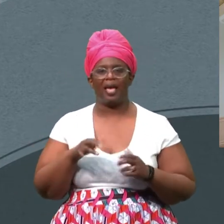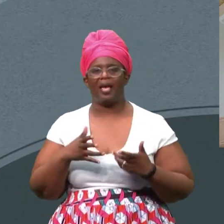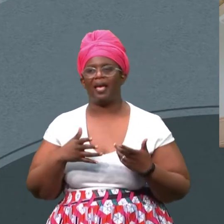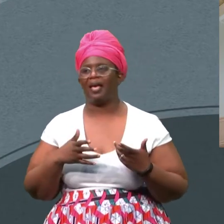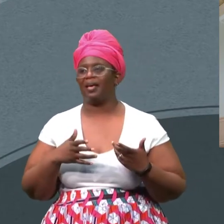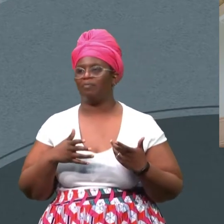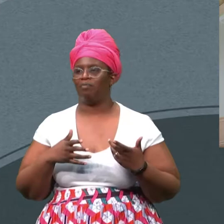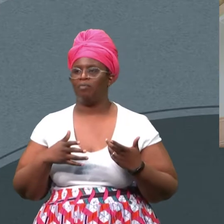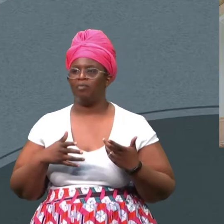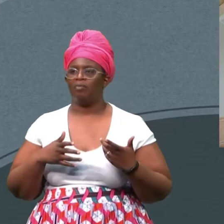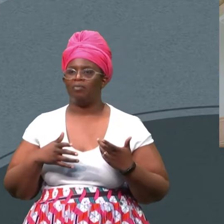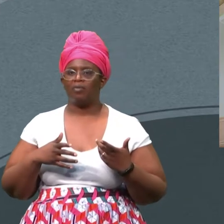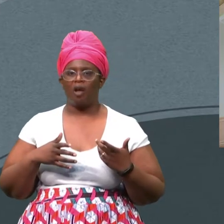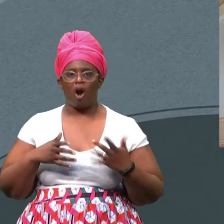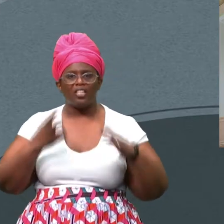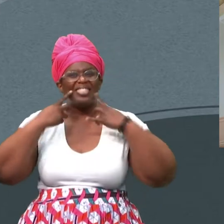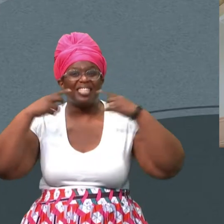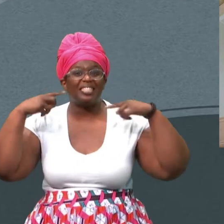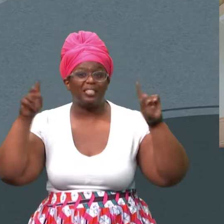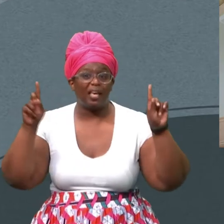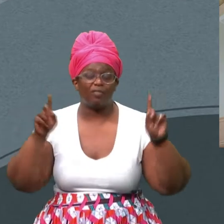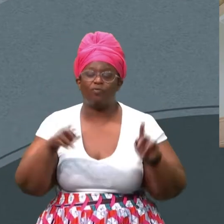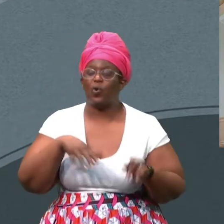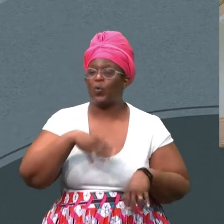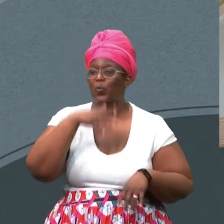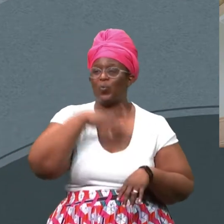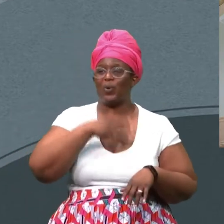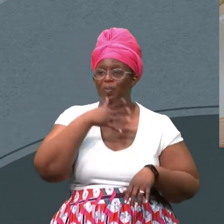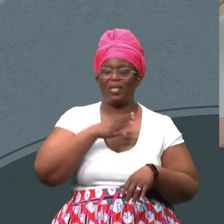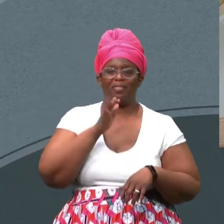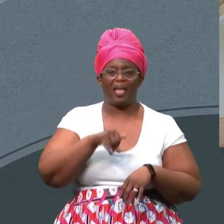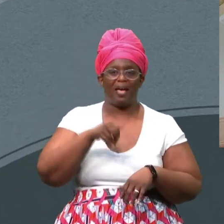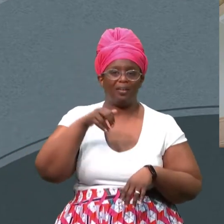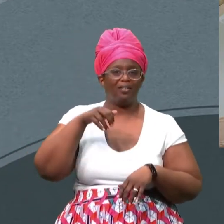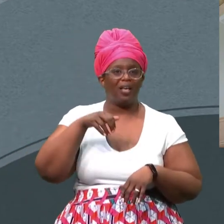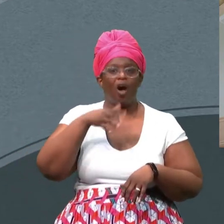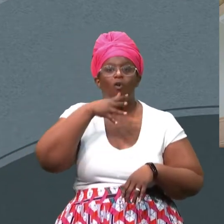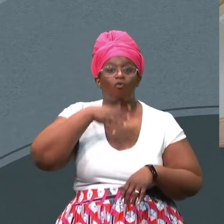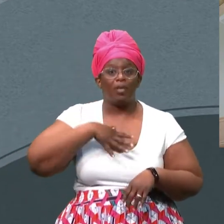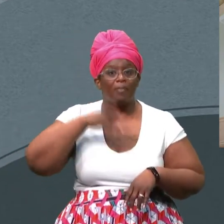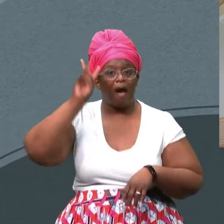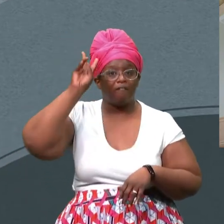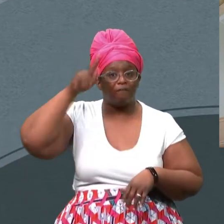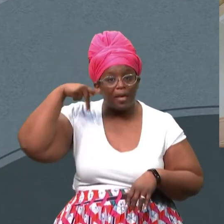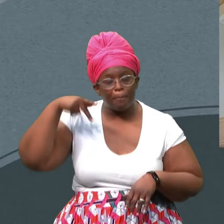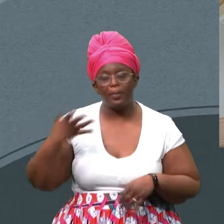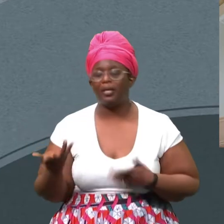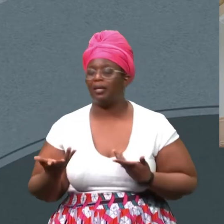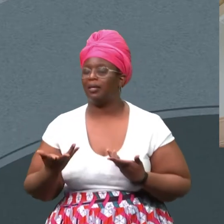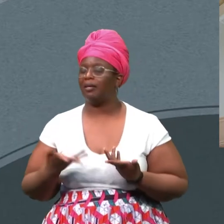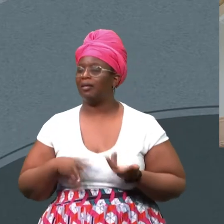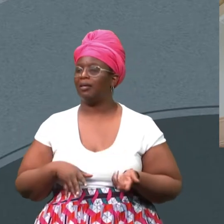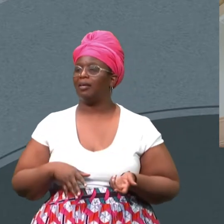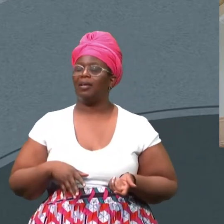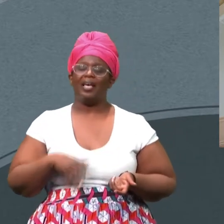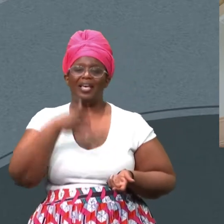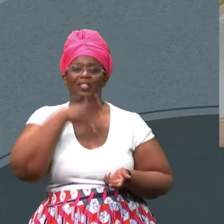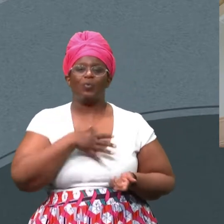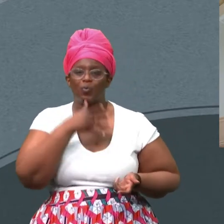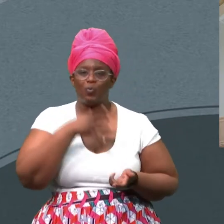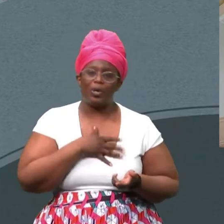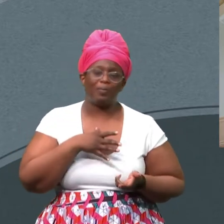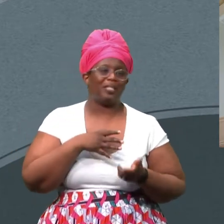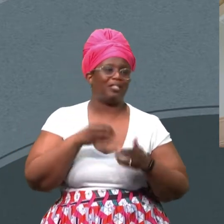of prominence. The reason there are Marys in the vice presidency of the United States. The reason there are Marys in the state house,